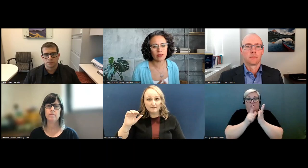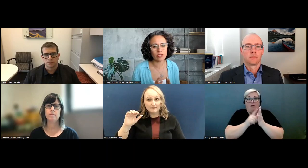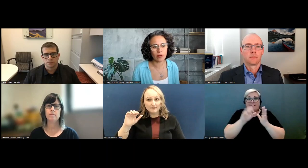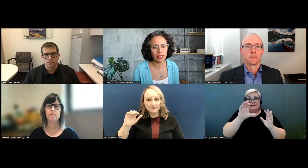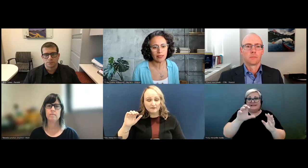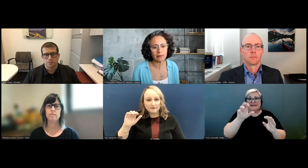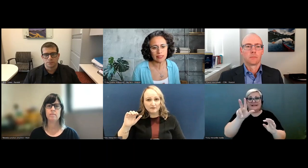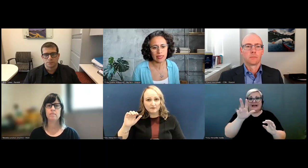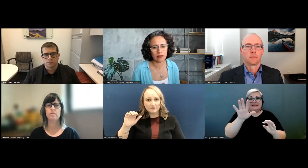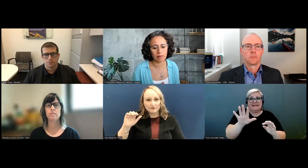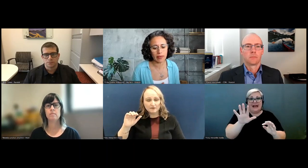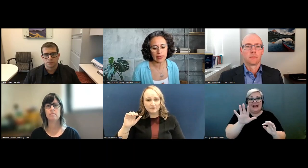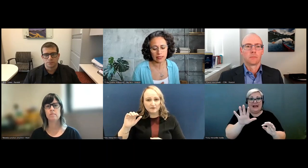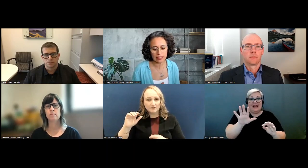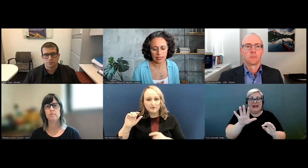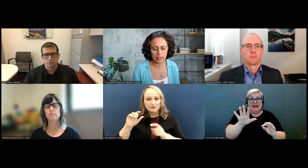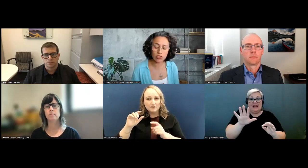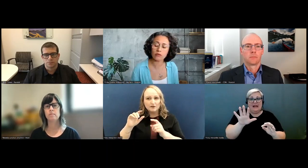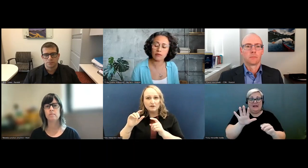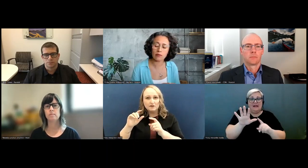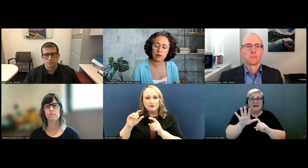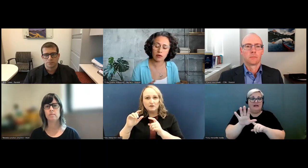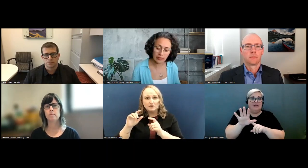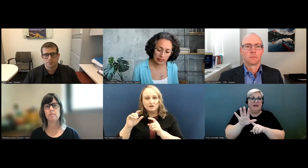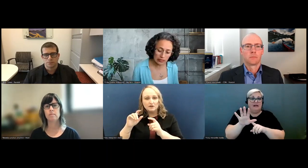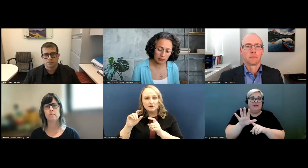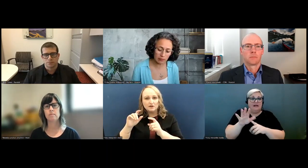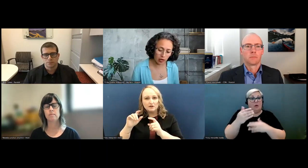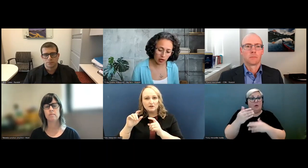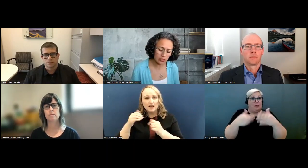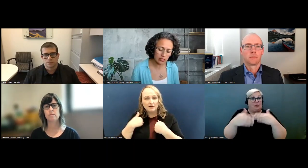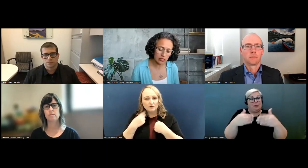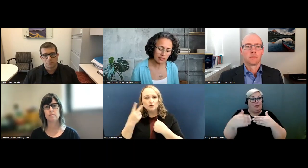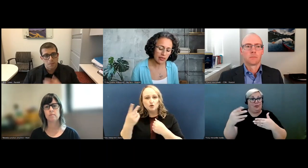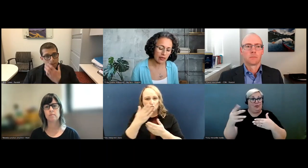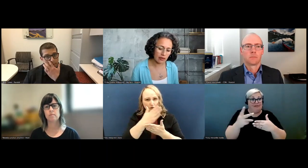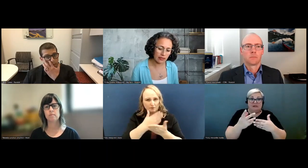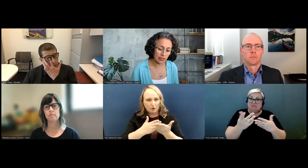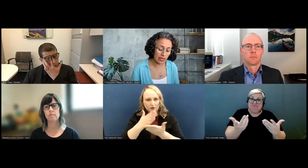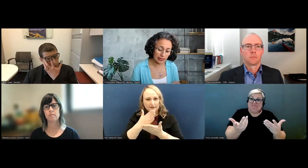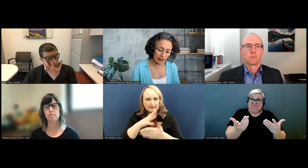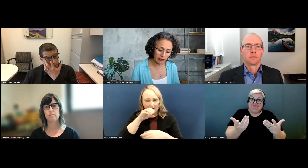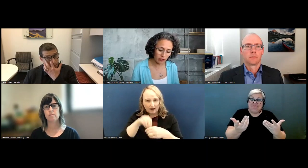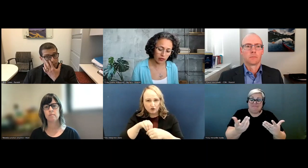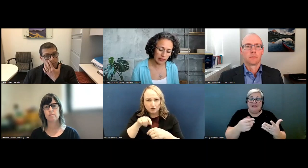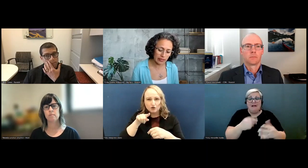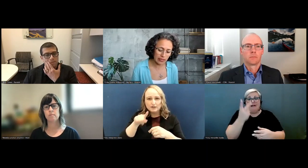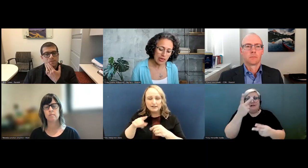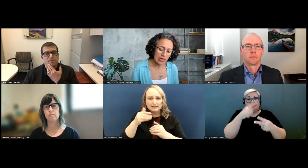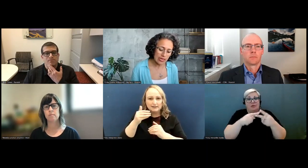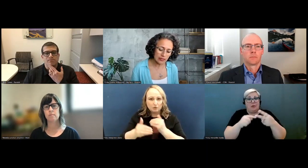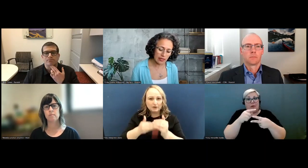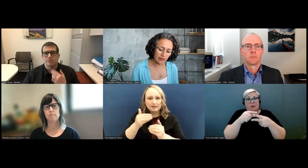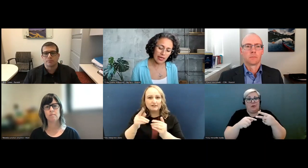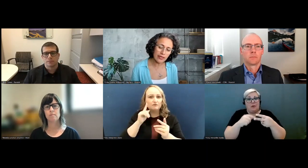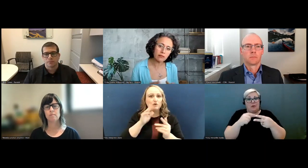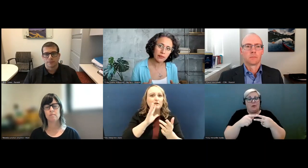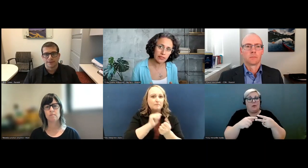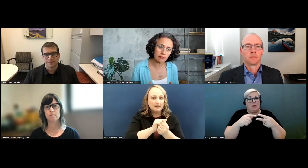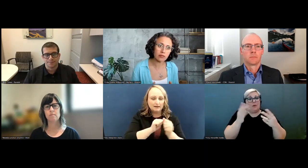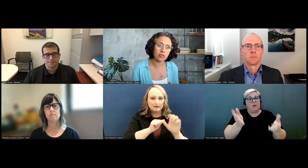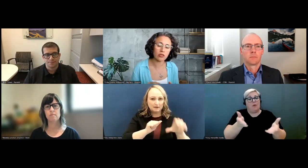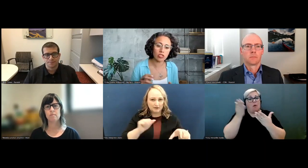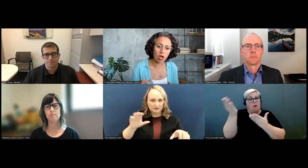is the two elements that made it into the community process, at the level of committee, is that the